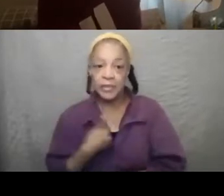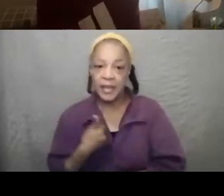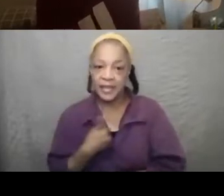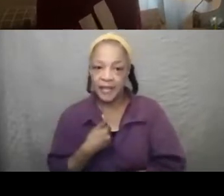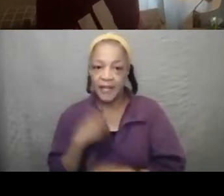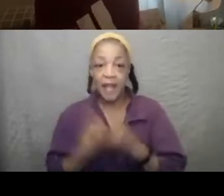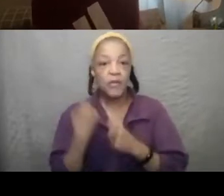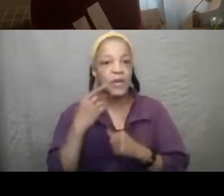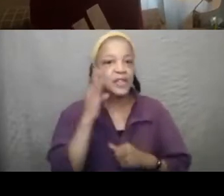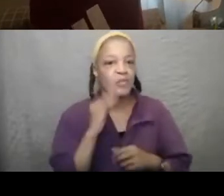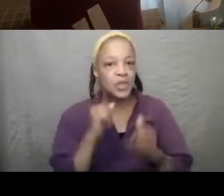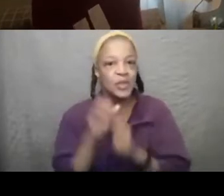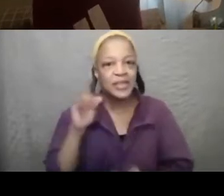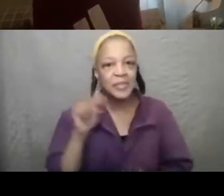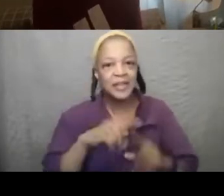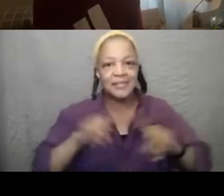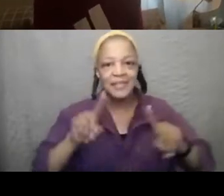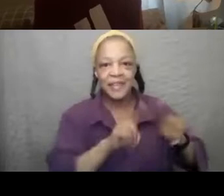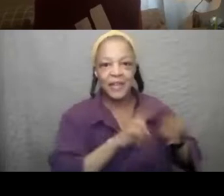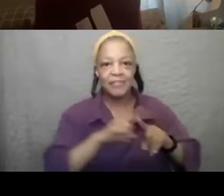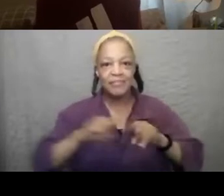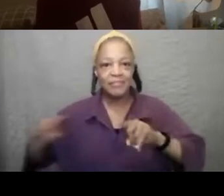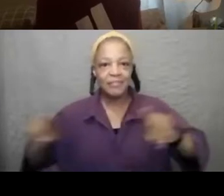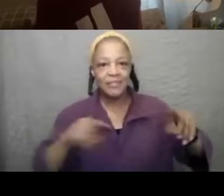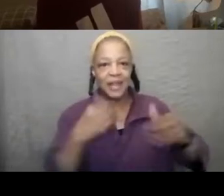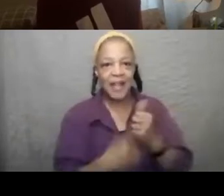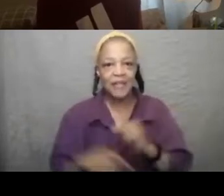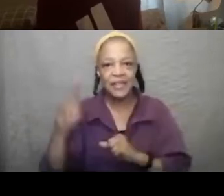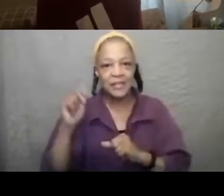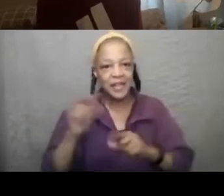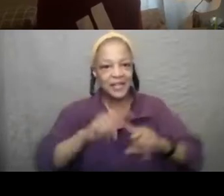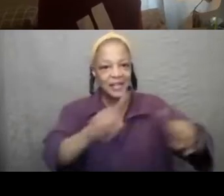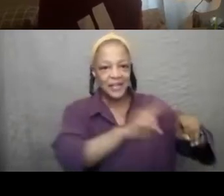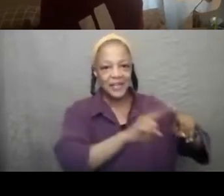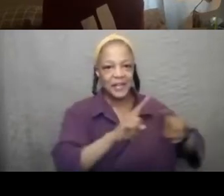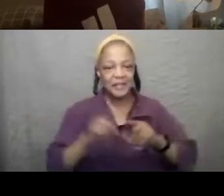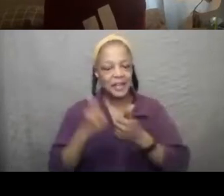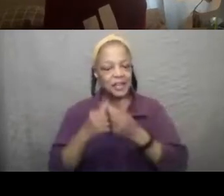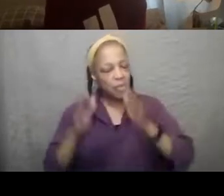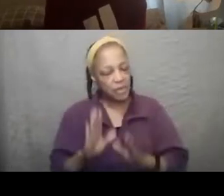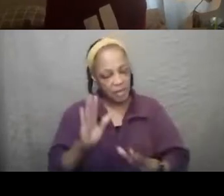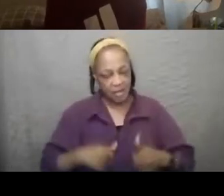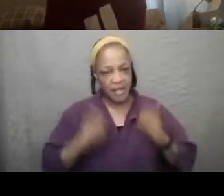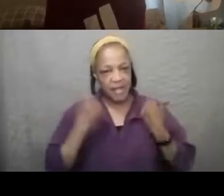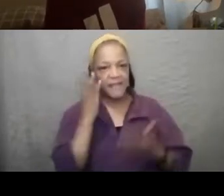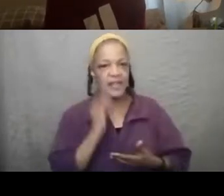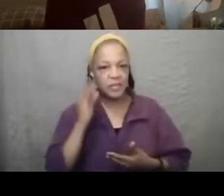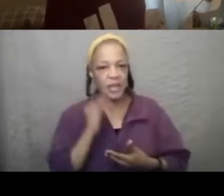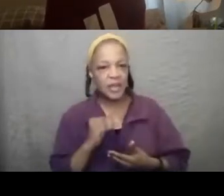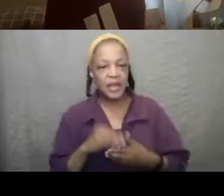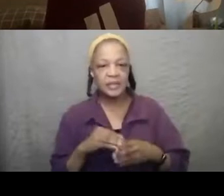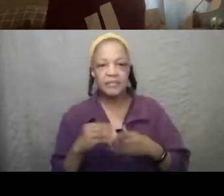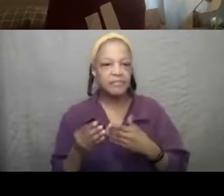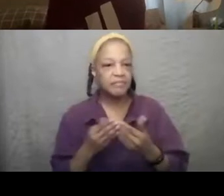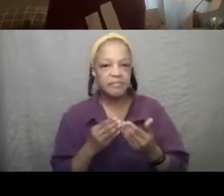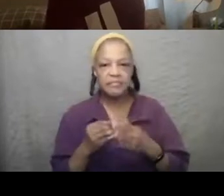disability is extremely different, because every disability is different. And everybody's lived experience in all, whether they've been the victim of crime, some people don't